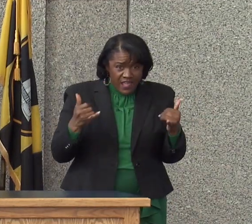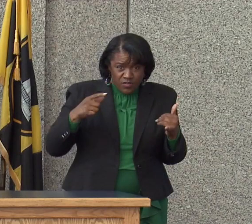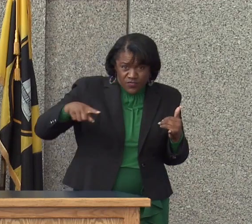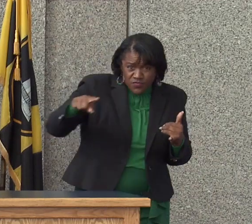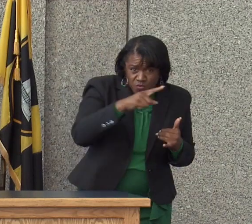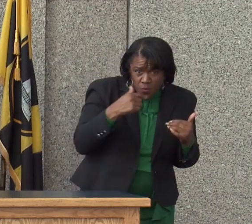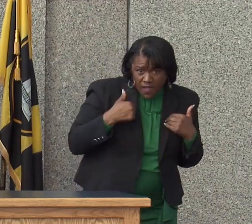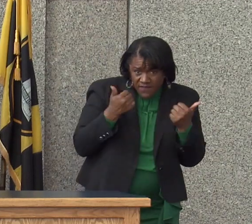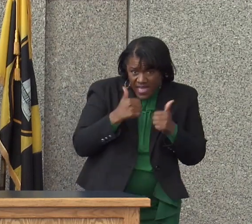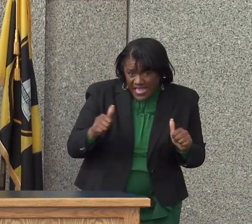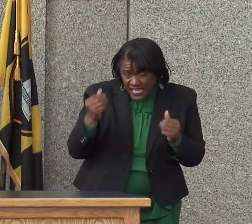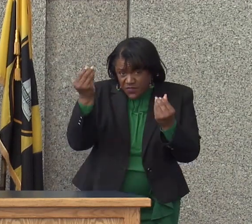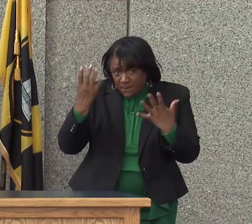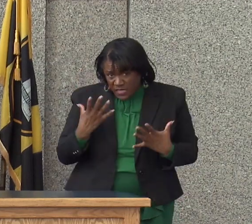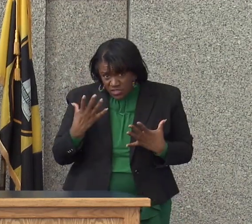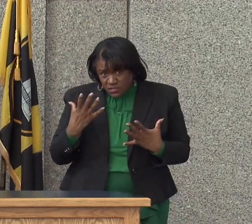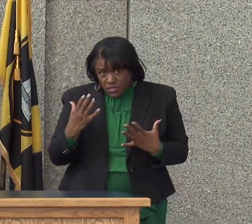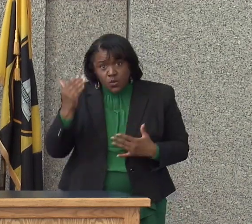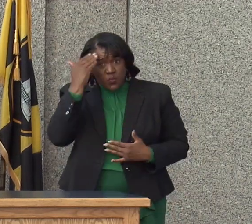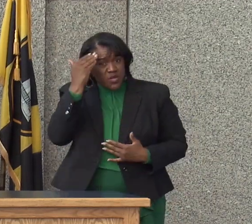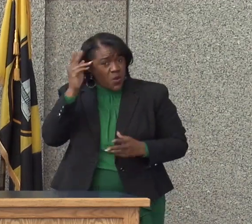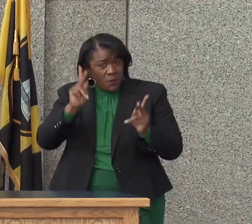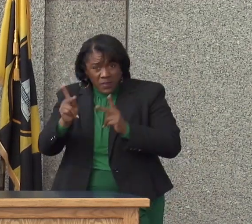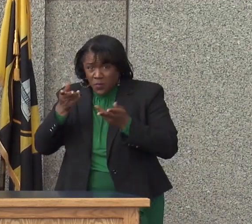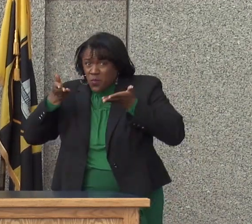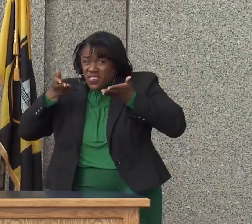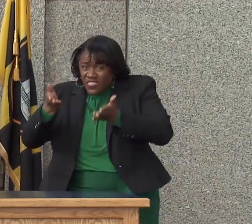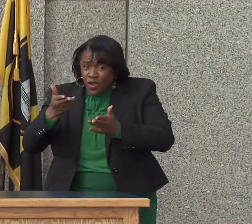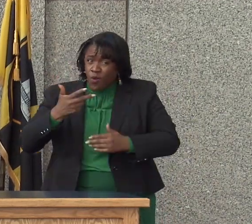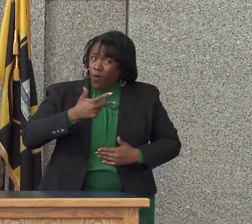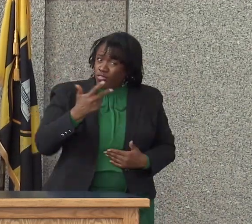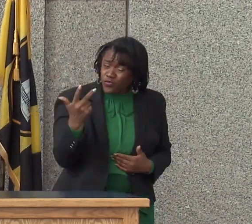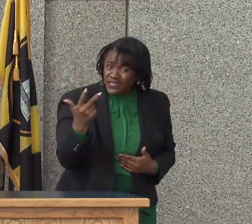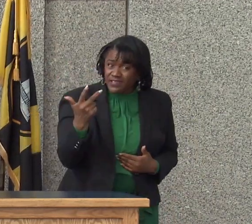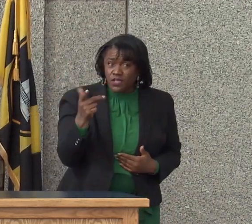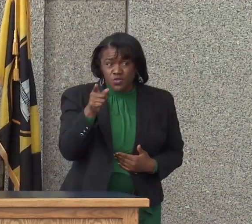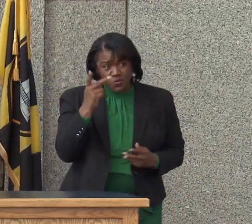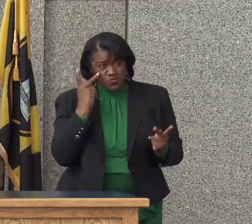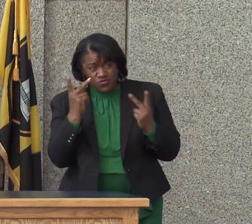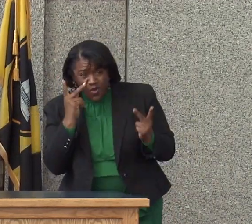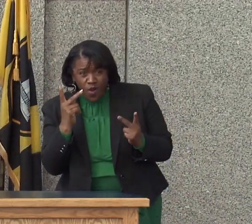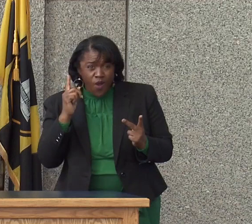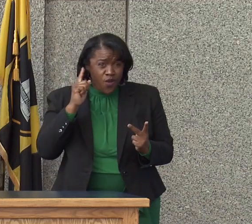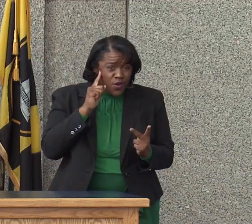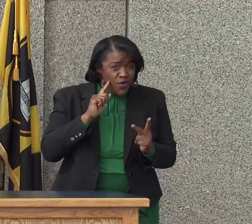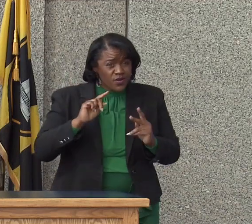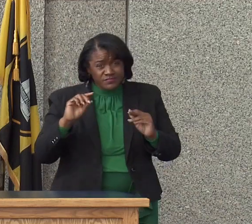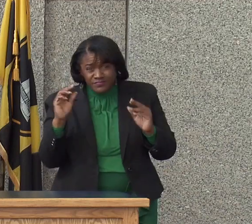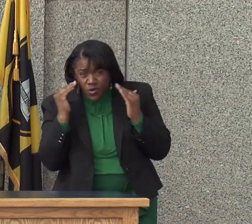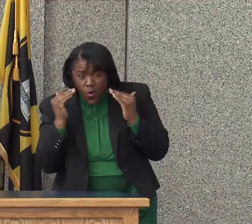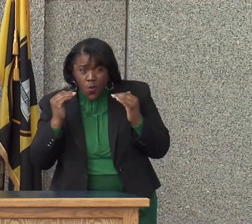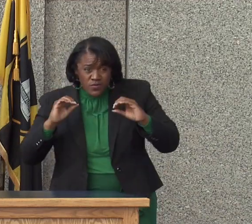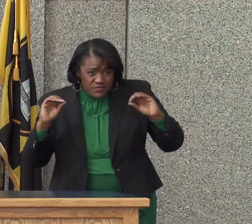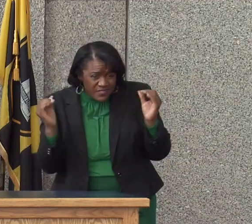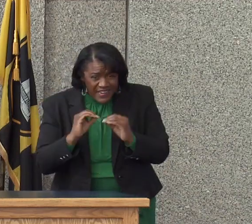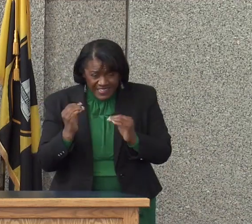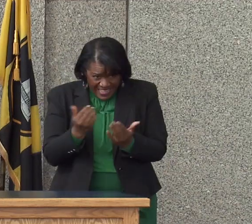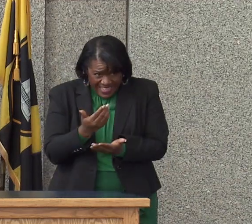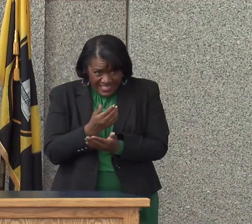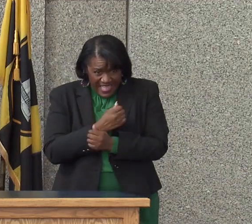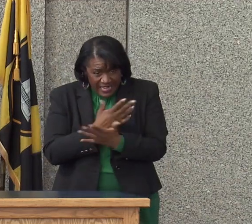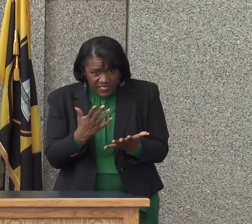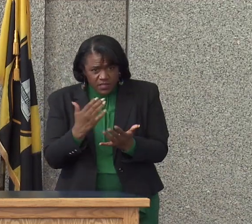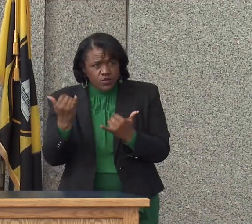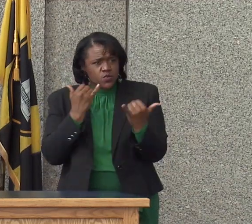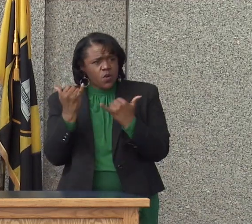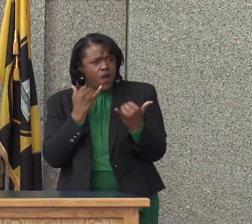any information, because we know people were out in all three of these that saw or heard anything or know something in any way, to please